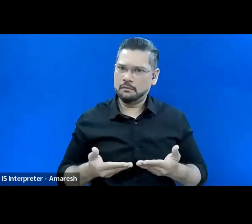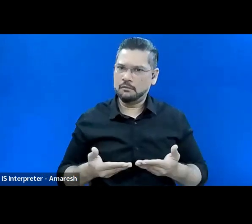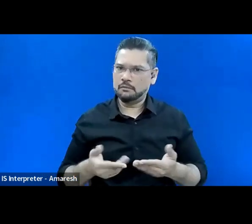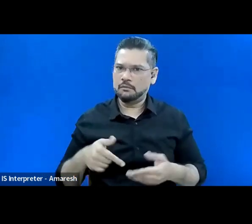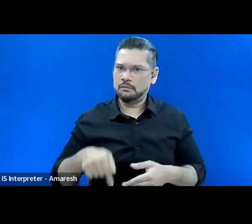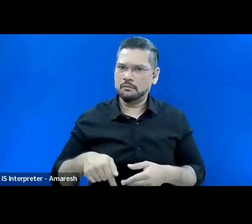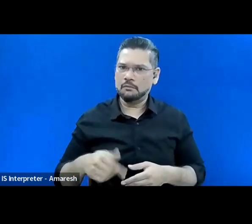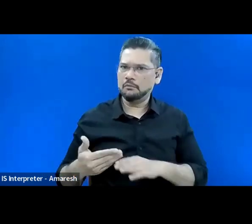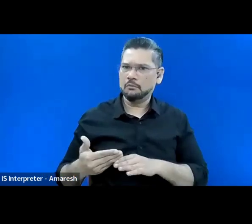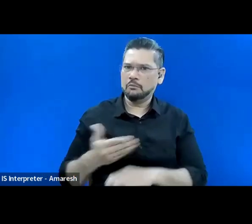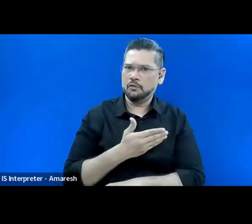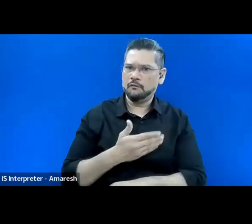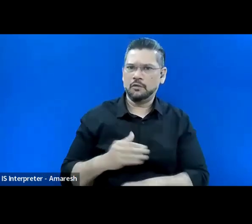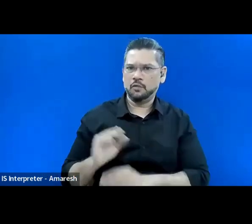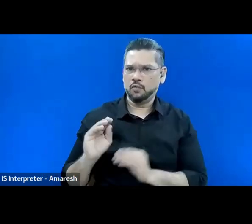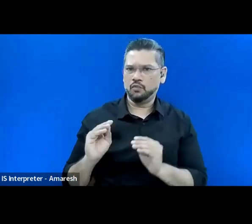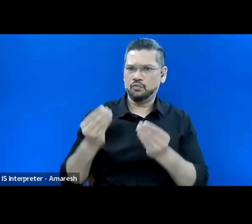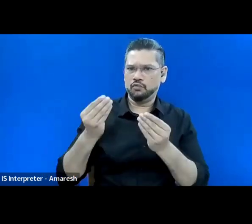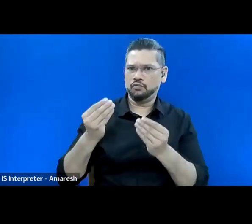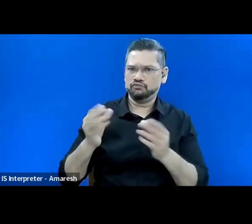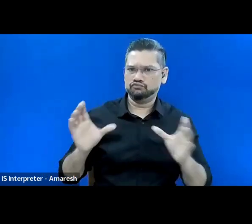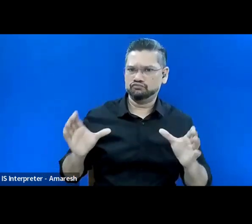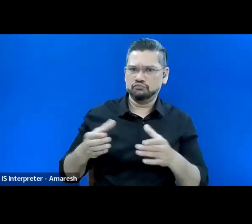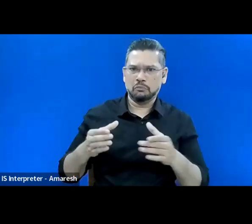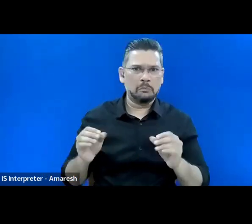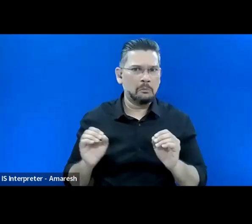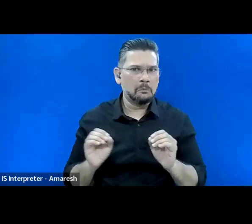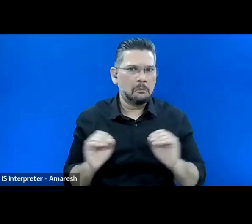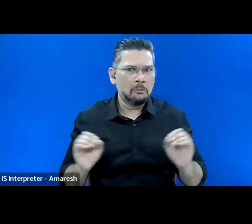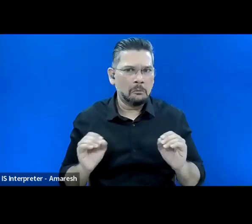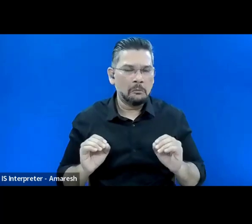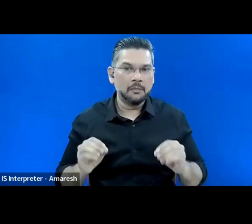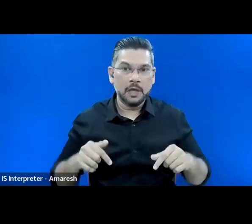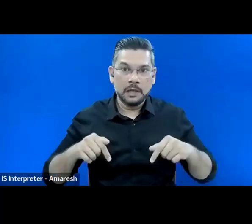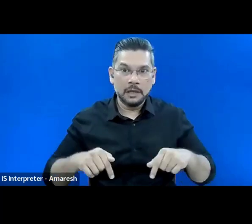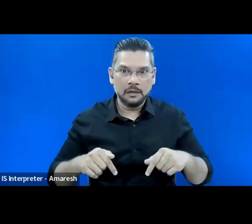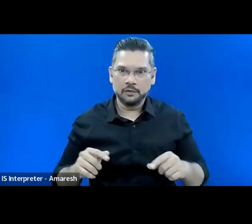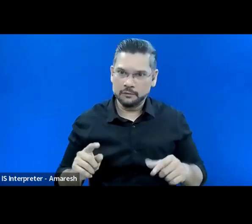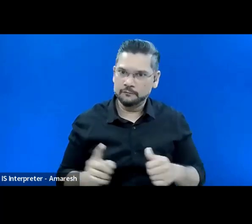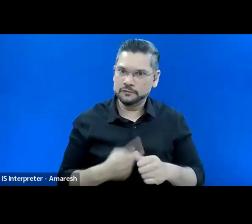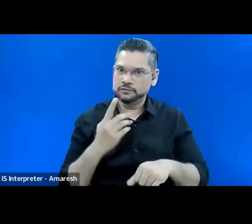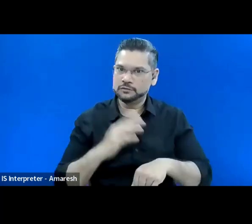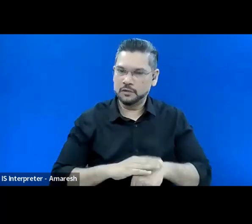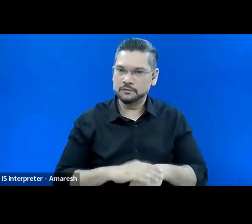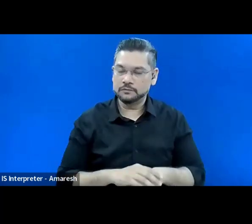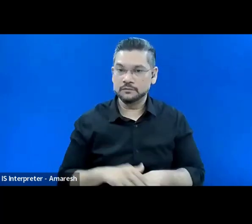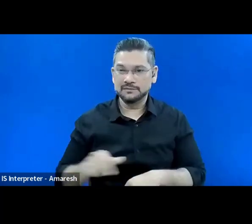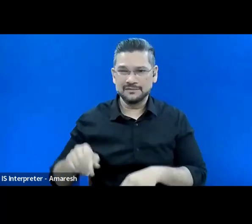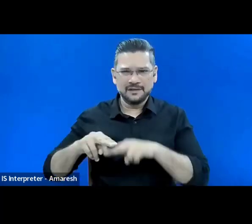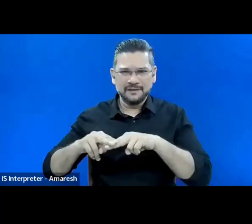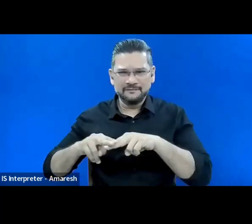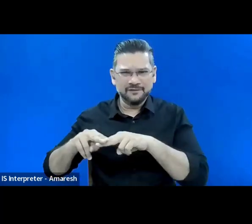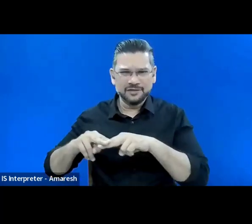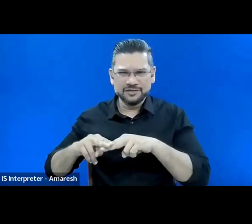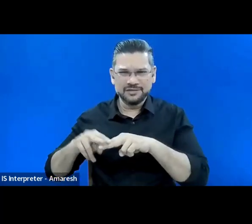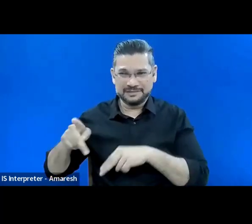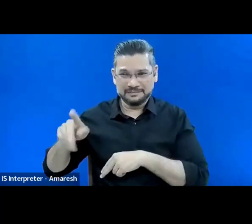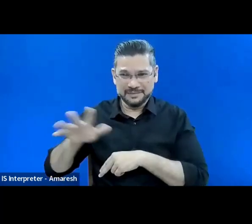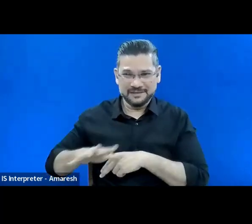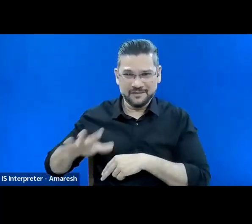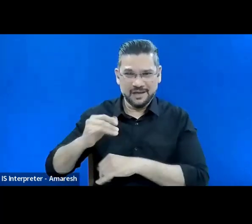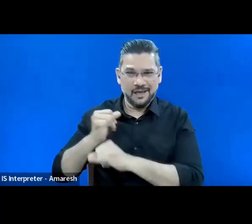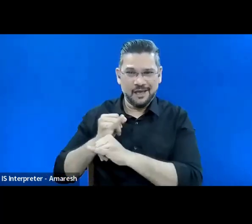psychosocial disability movement. Here in Fiji and the Pacific Islands, most of these islands and even